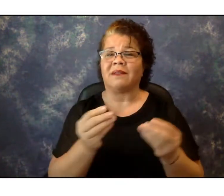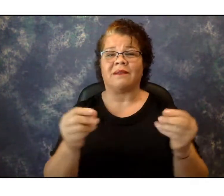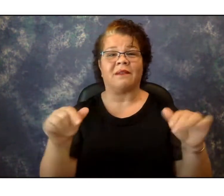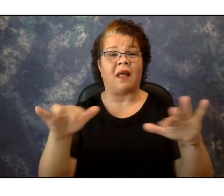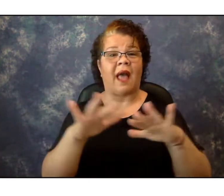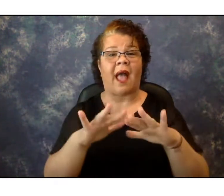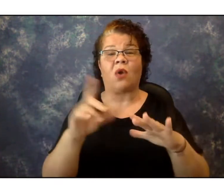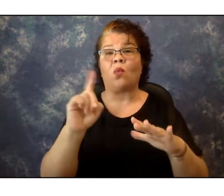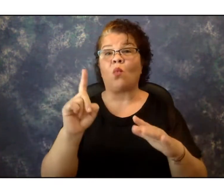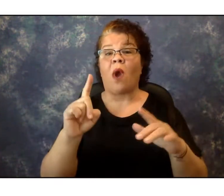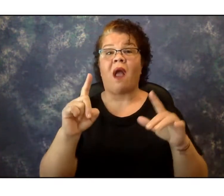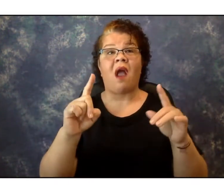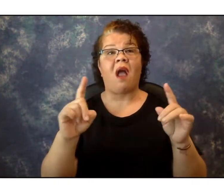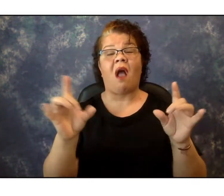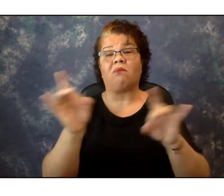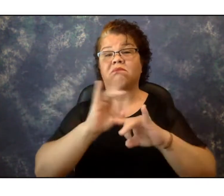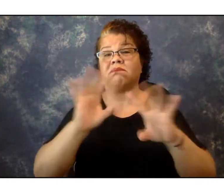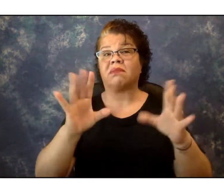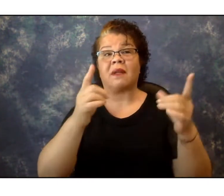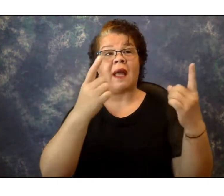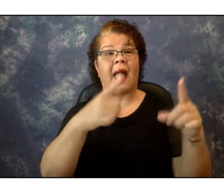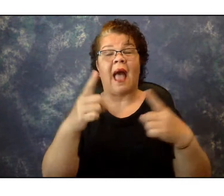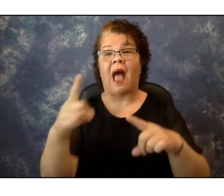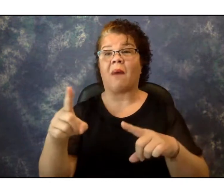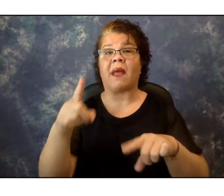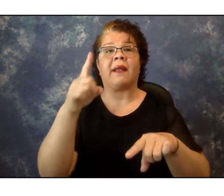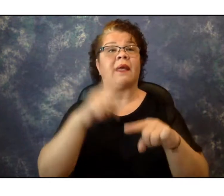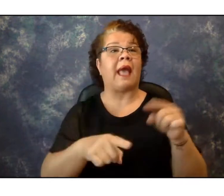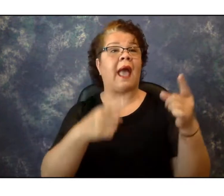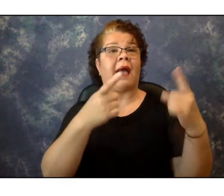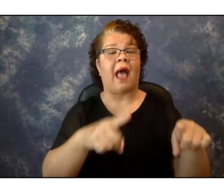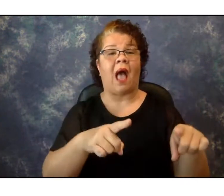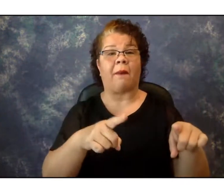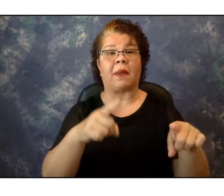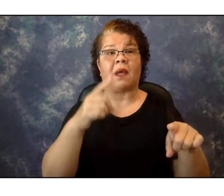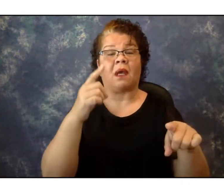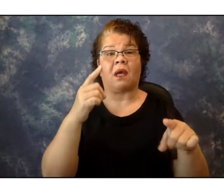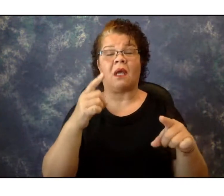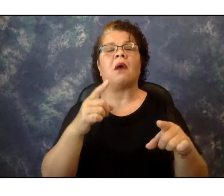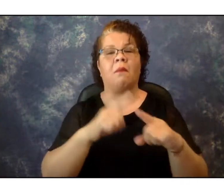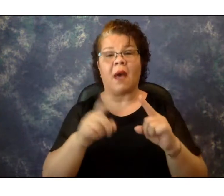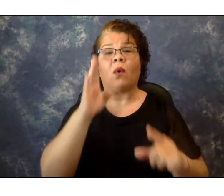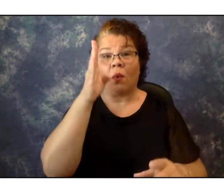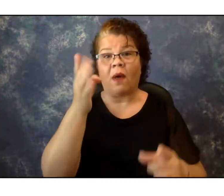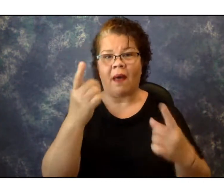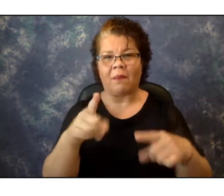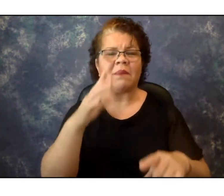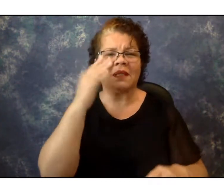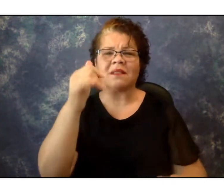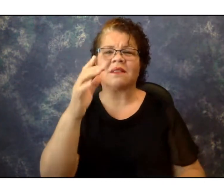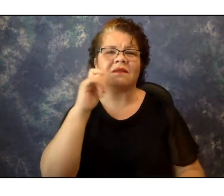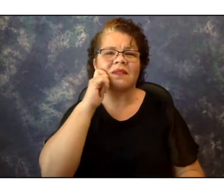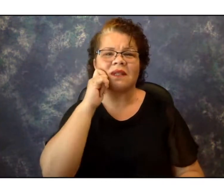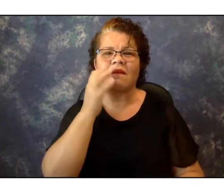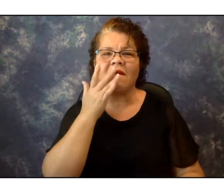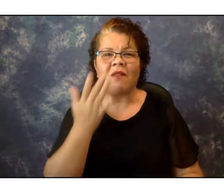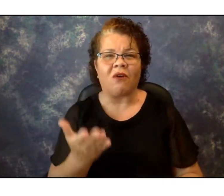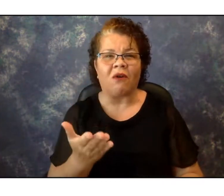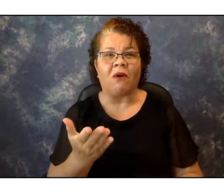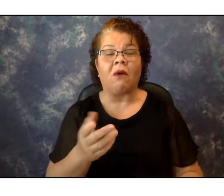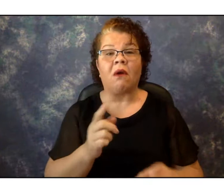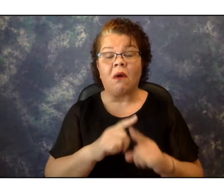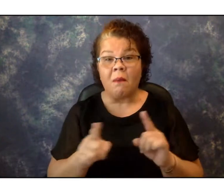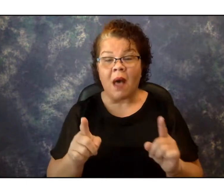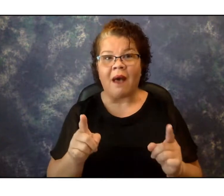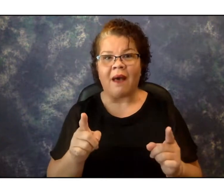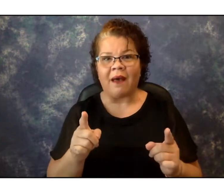can find you unexpectedly because of the color of your skin. Because the whole range of stories